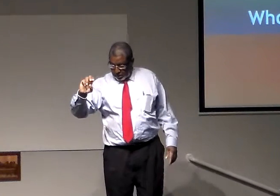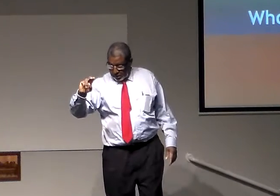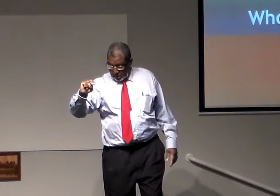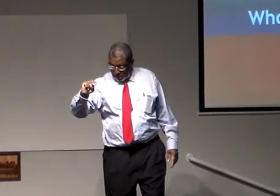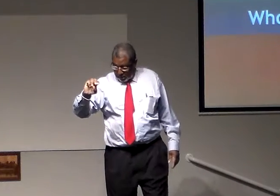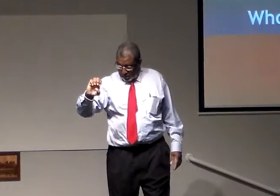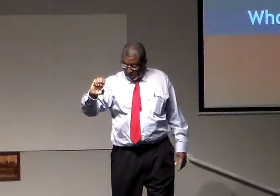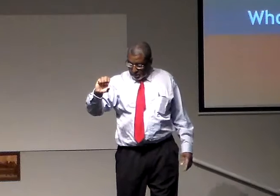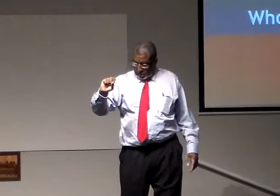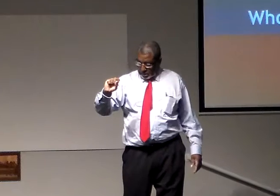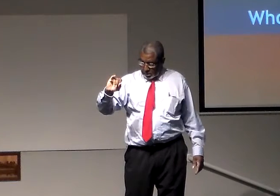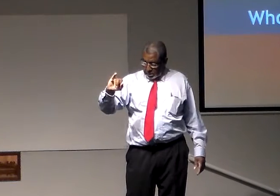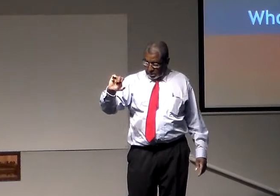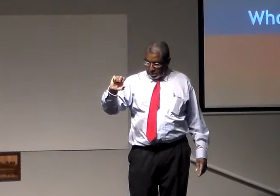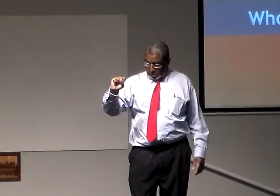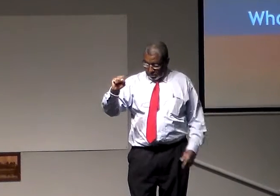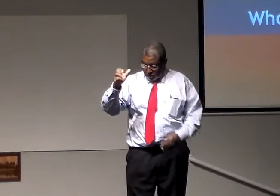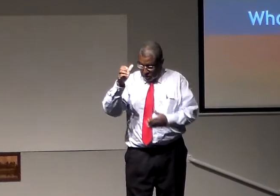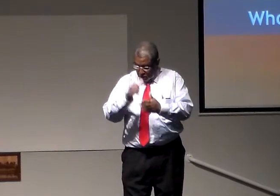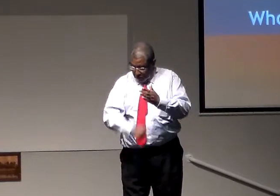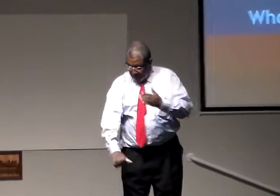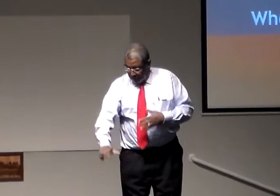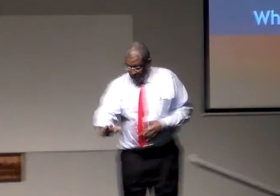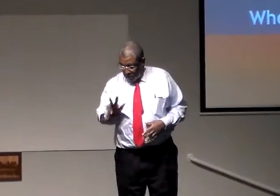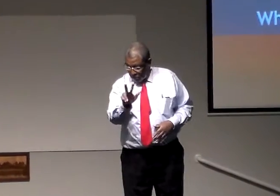of Genesis, chapter 37,